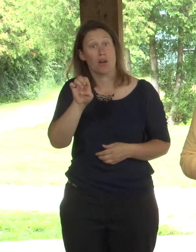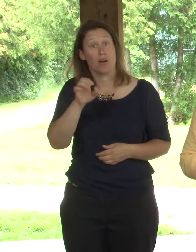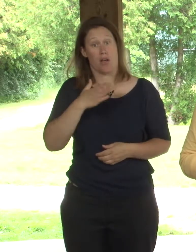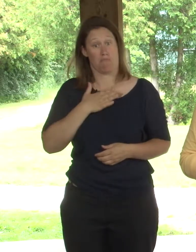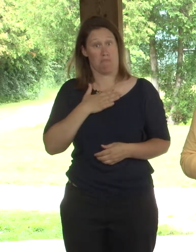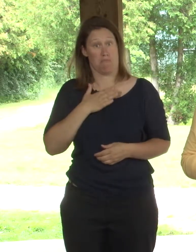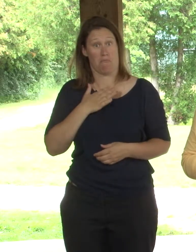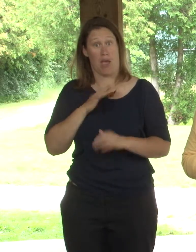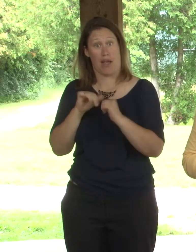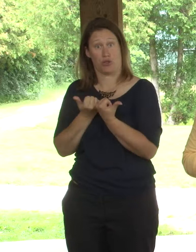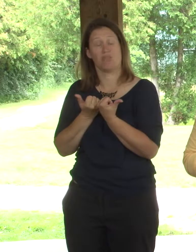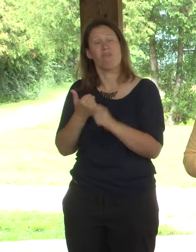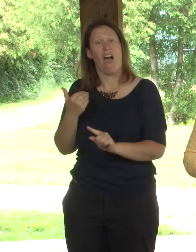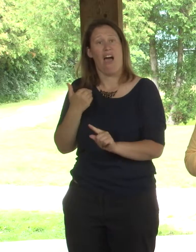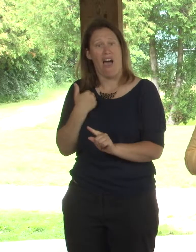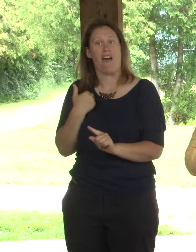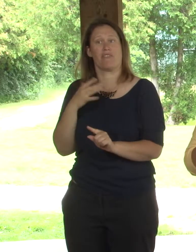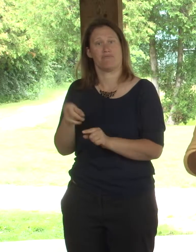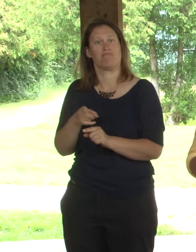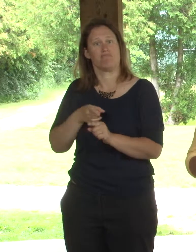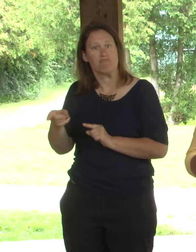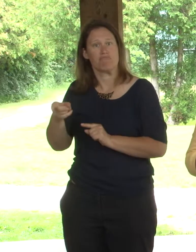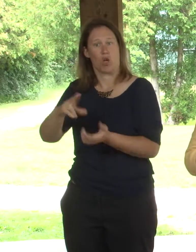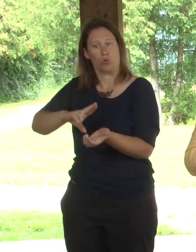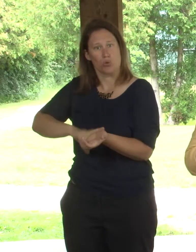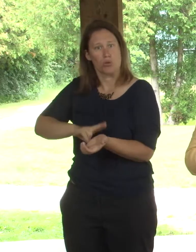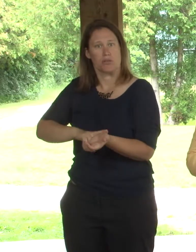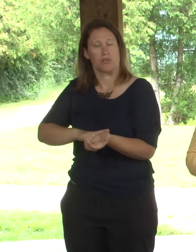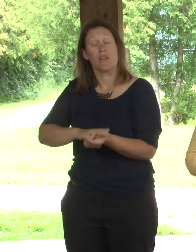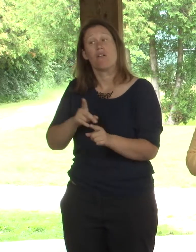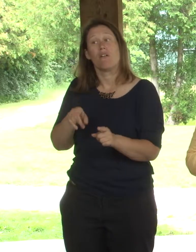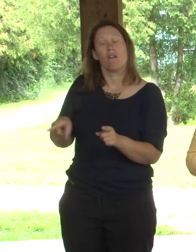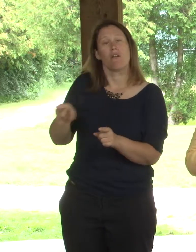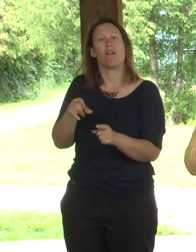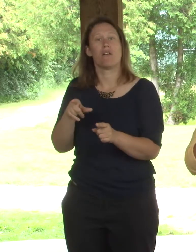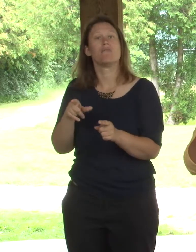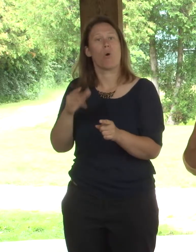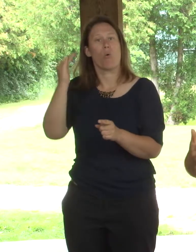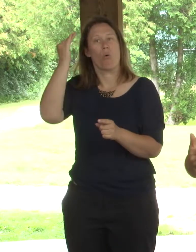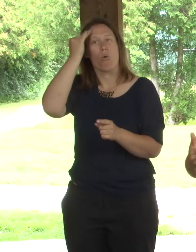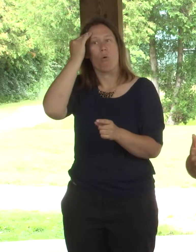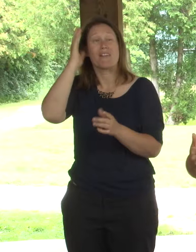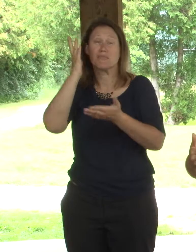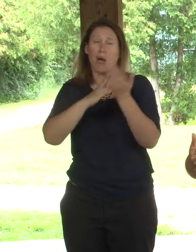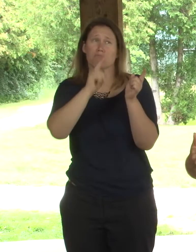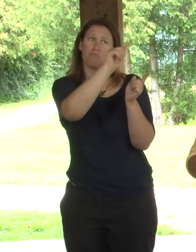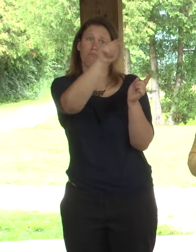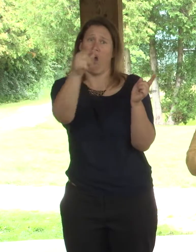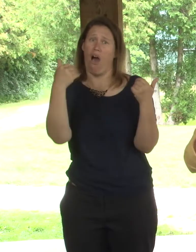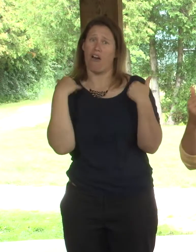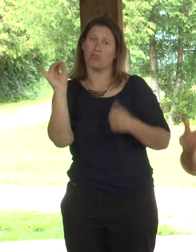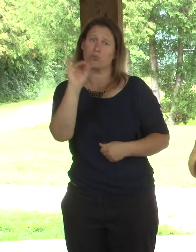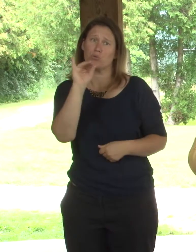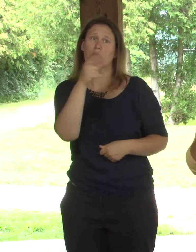there that are trained in order to understand the condition of the feet, do those proper